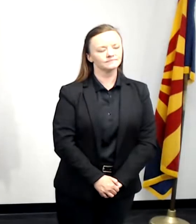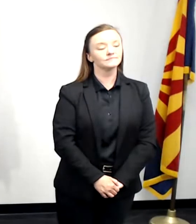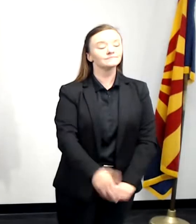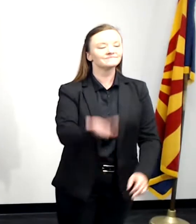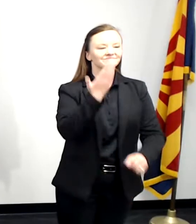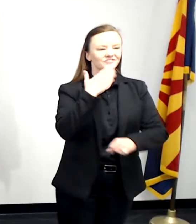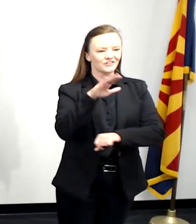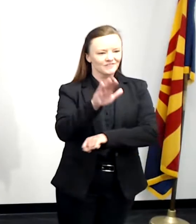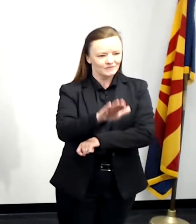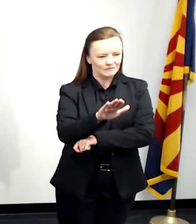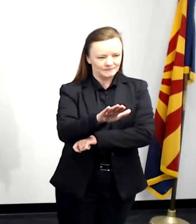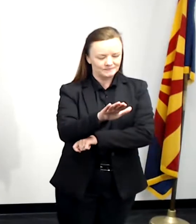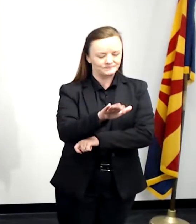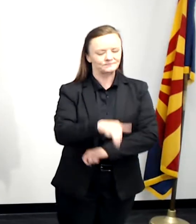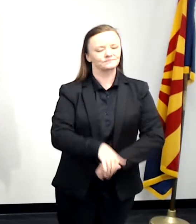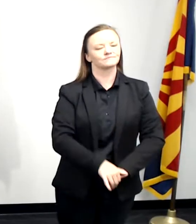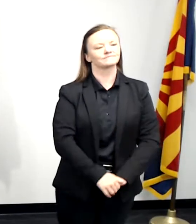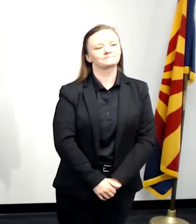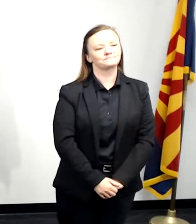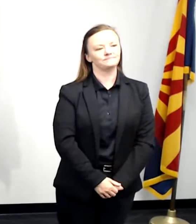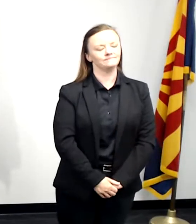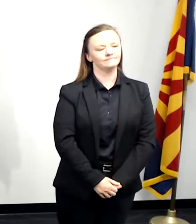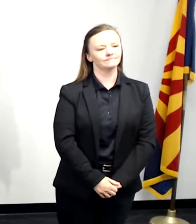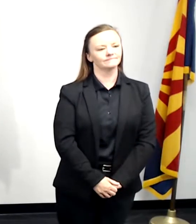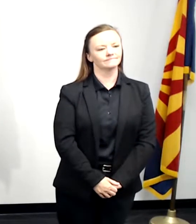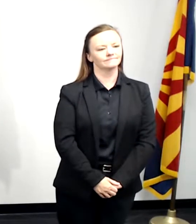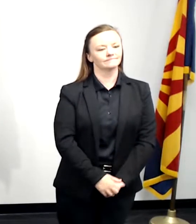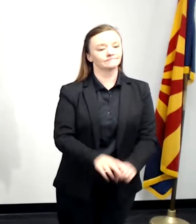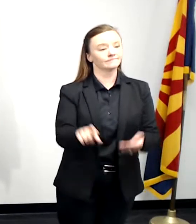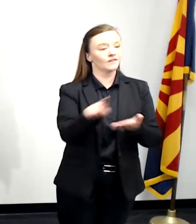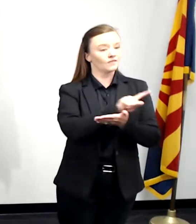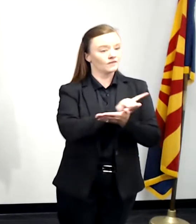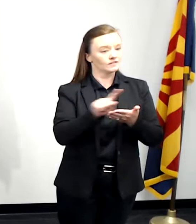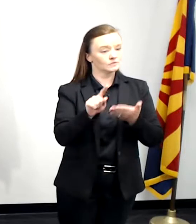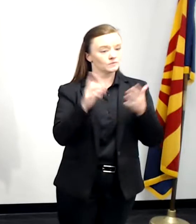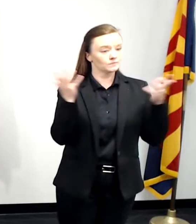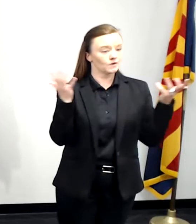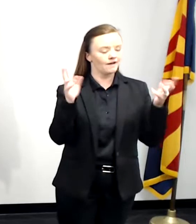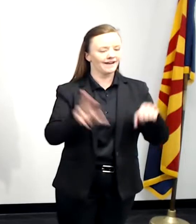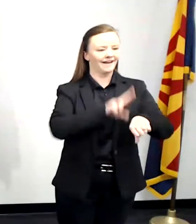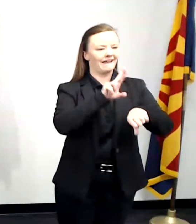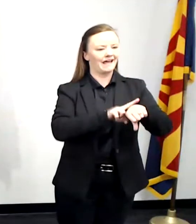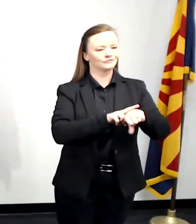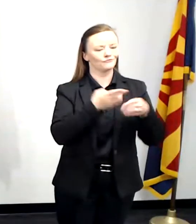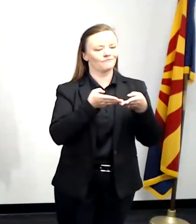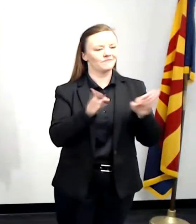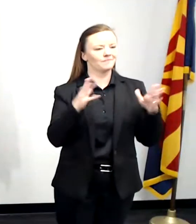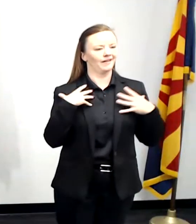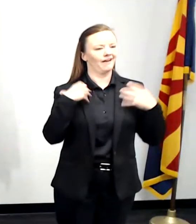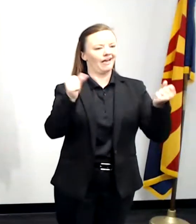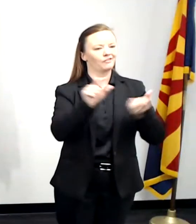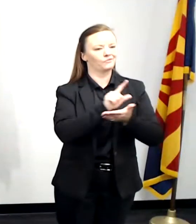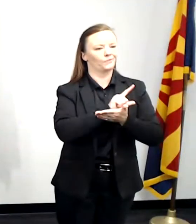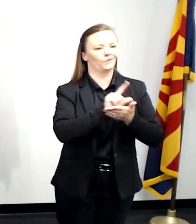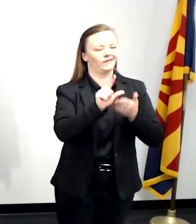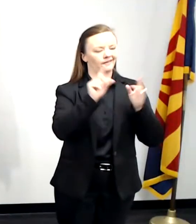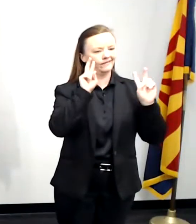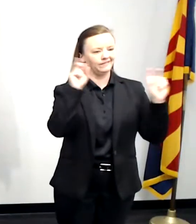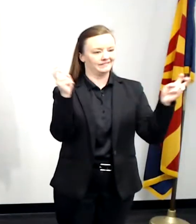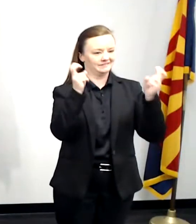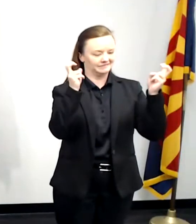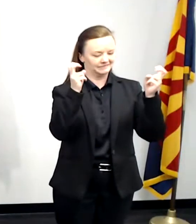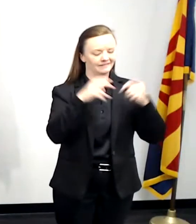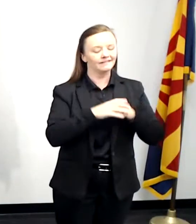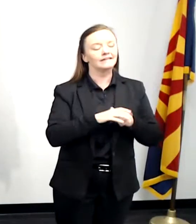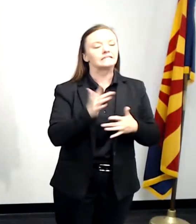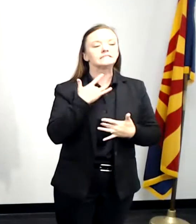Good afternoon. This week is National Public Health Week, where typically we talk about what public